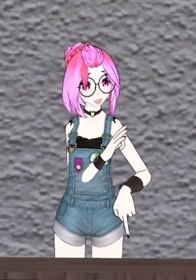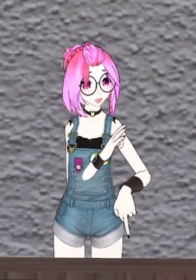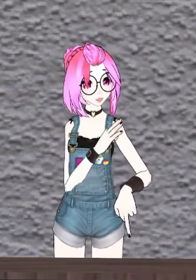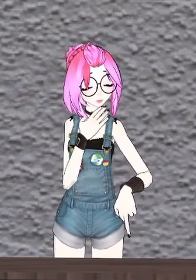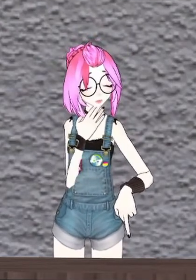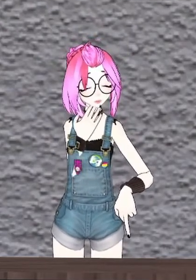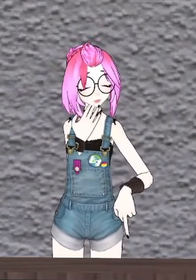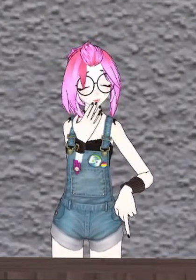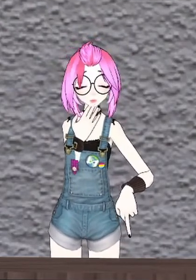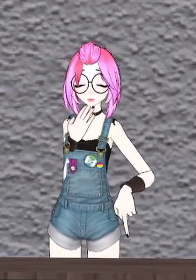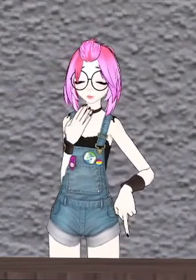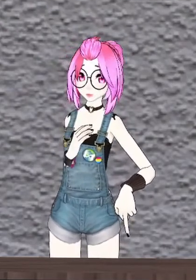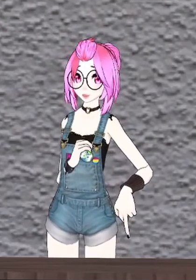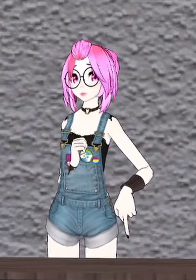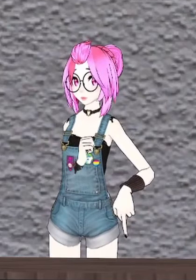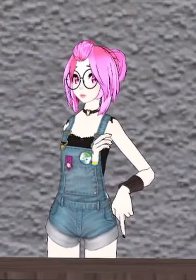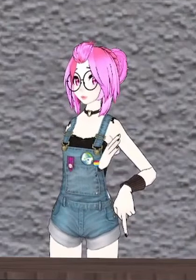Staff. Yep.